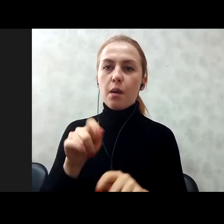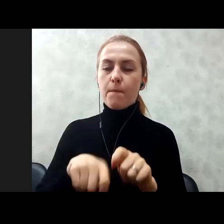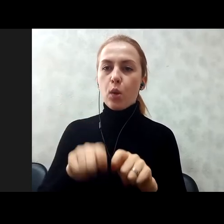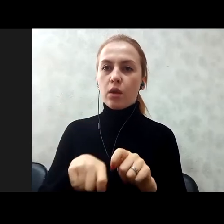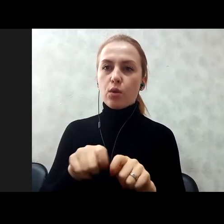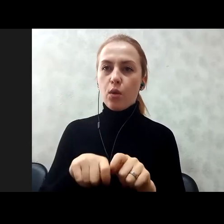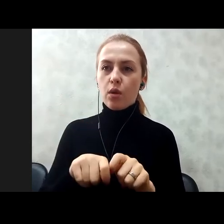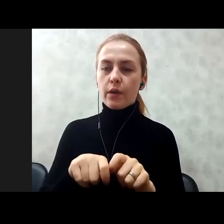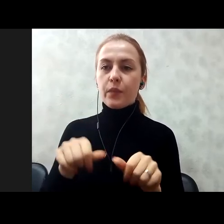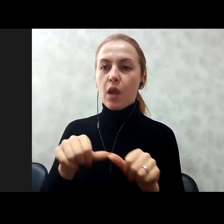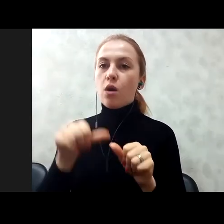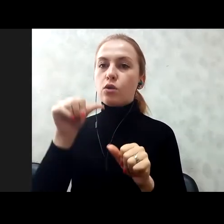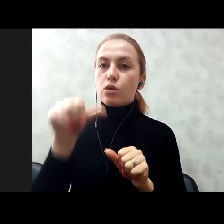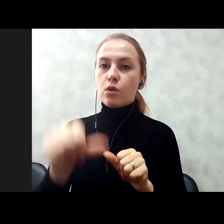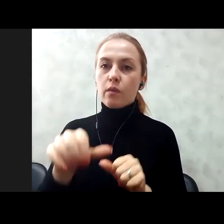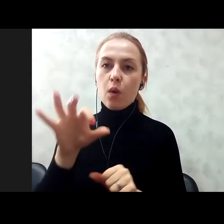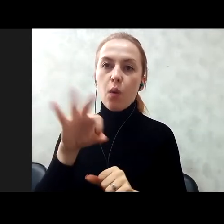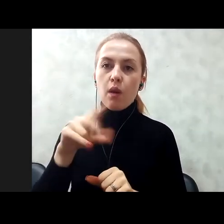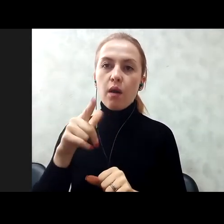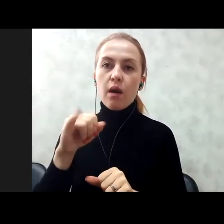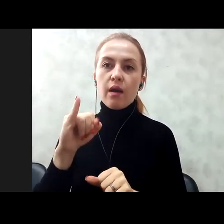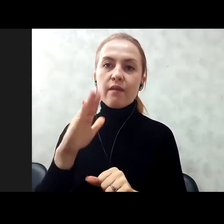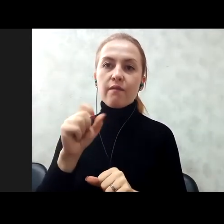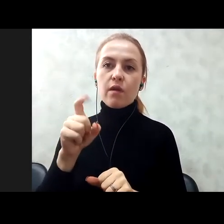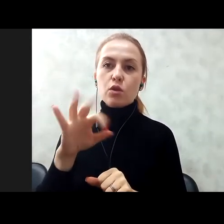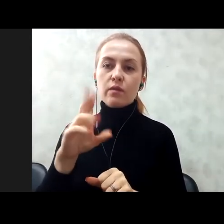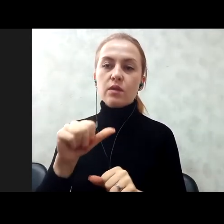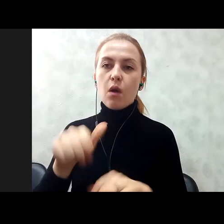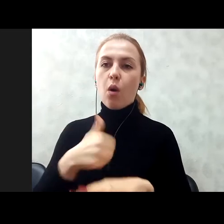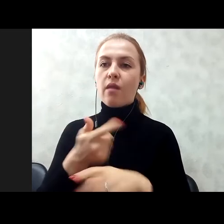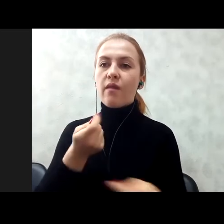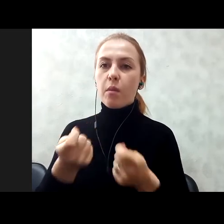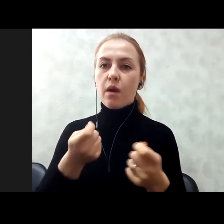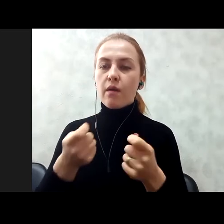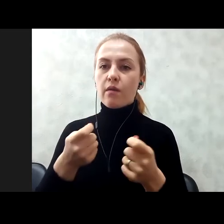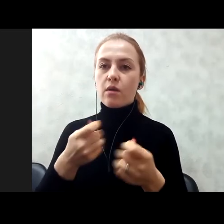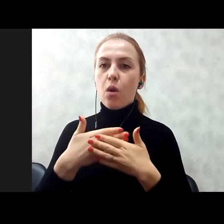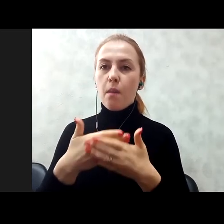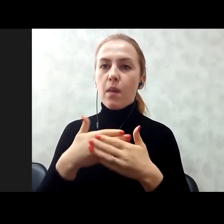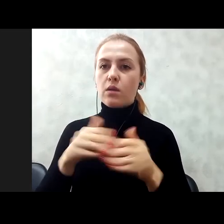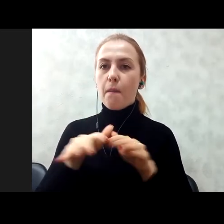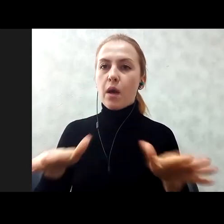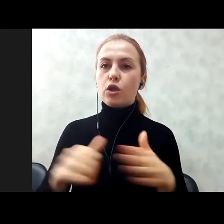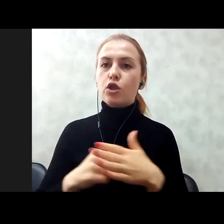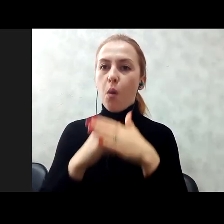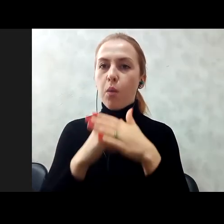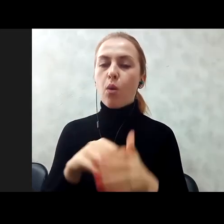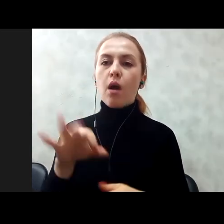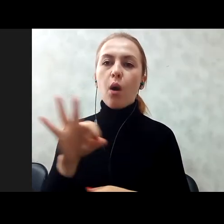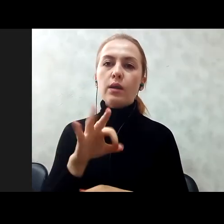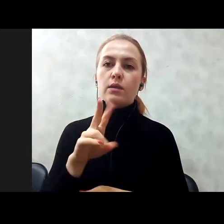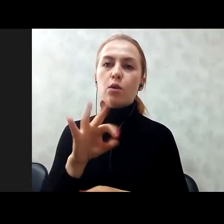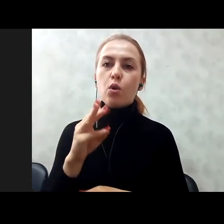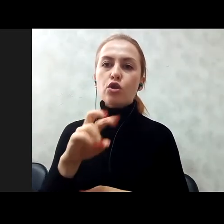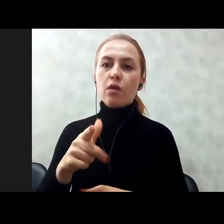network Opora. We have Mr. Oleksiy Koshel from the Committee of Voters of Ukraine. And we will